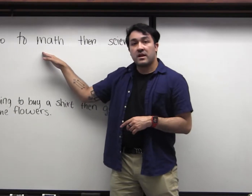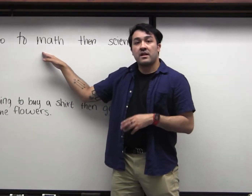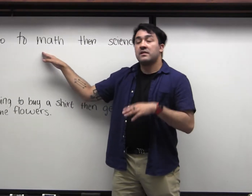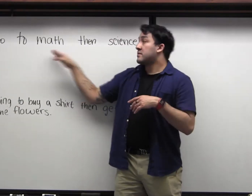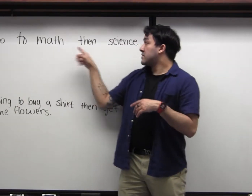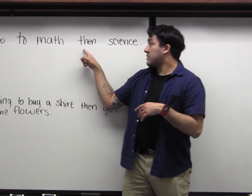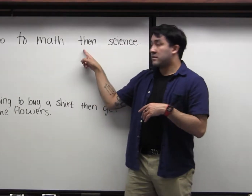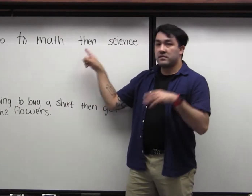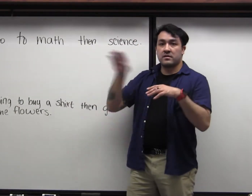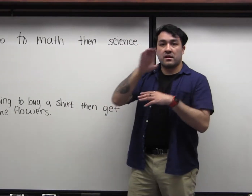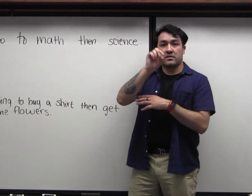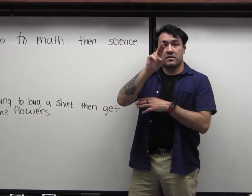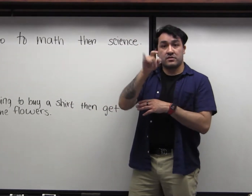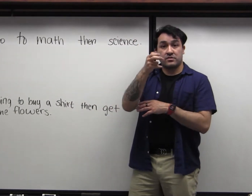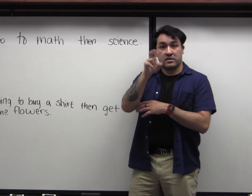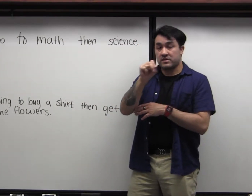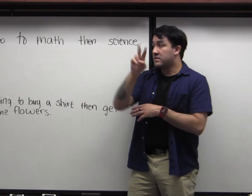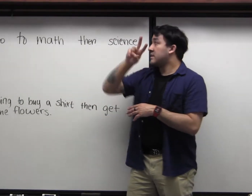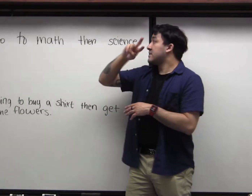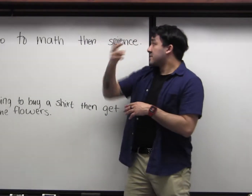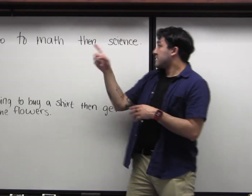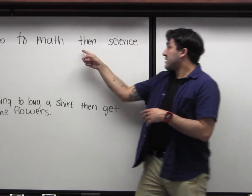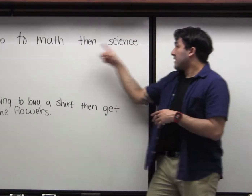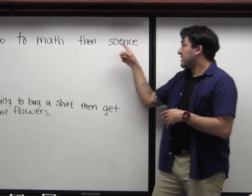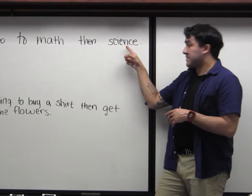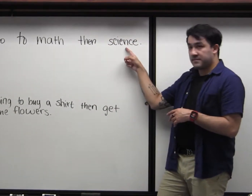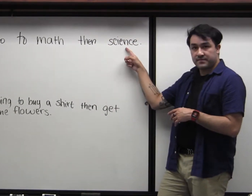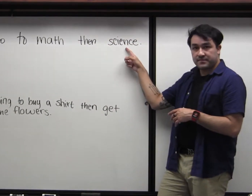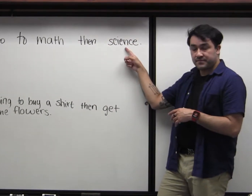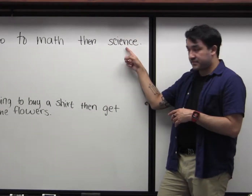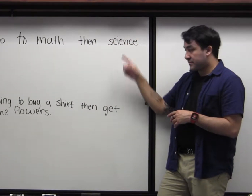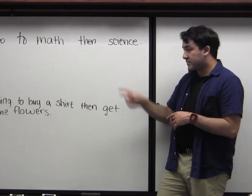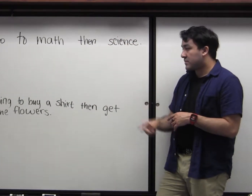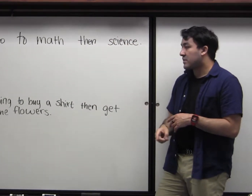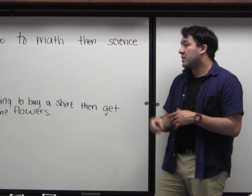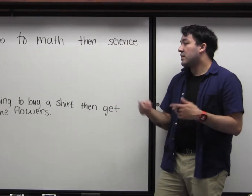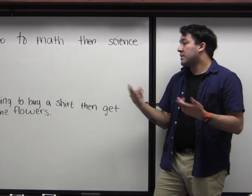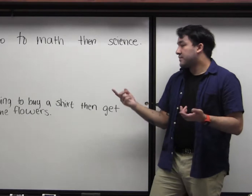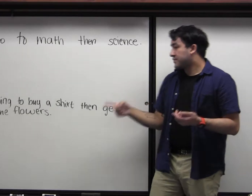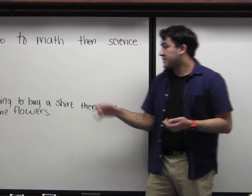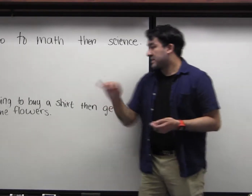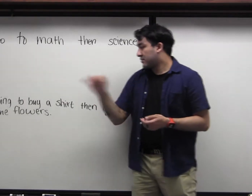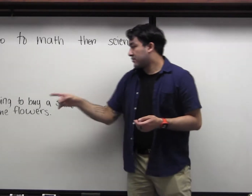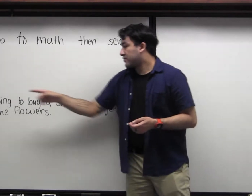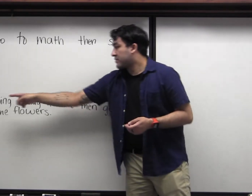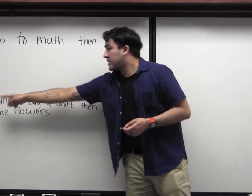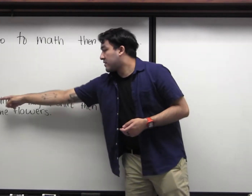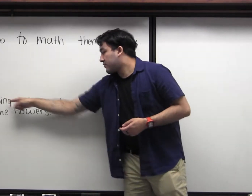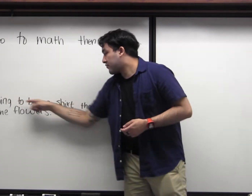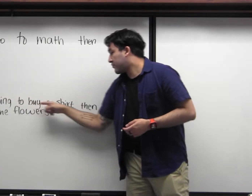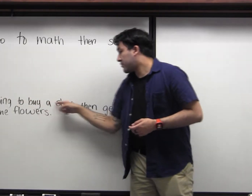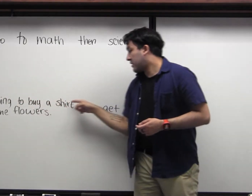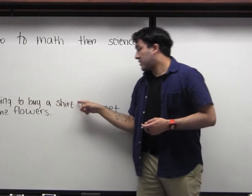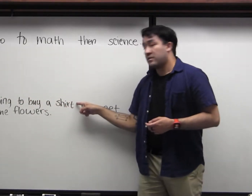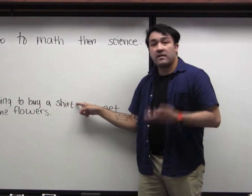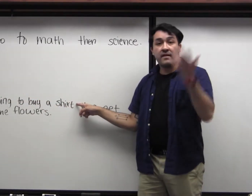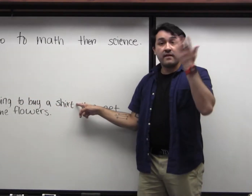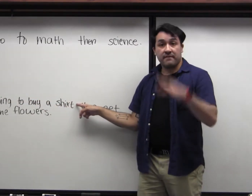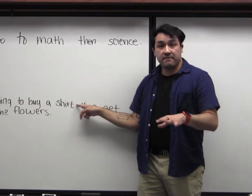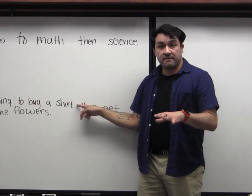separate those events. I go to math class, event number one is finish. I go to science class. Same with the sentence. I'm going to buy a